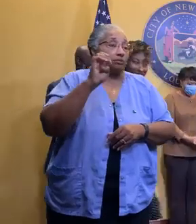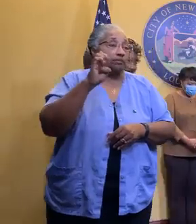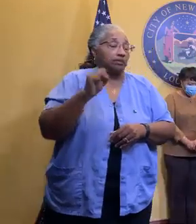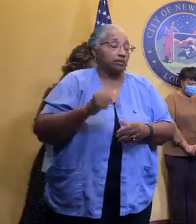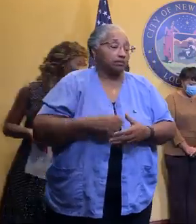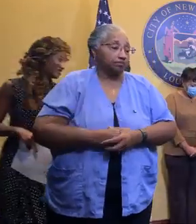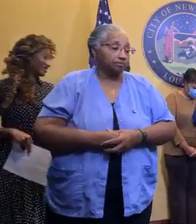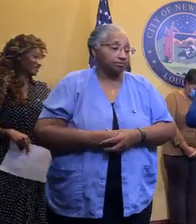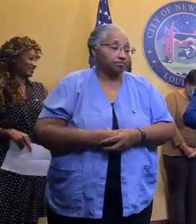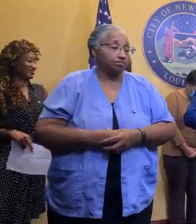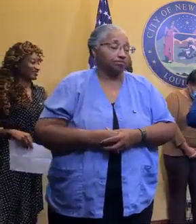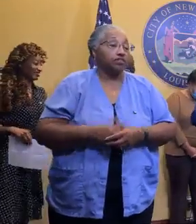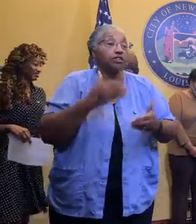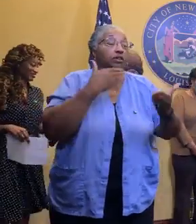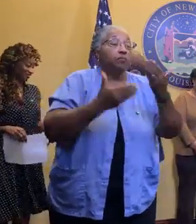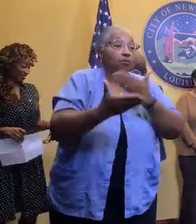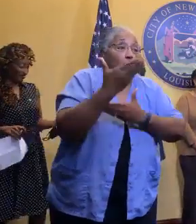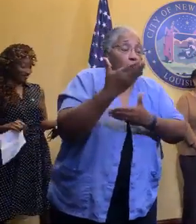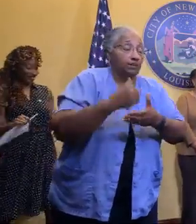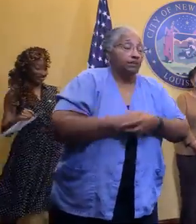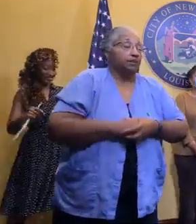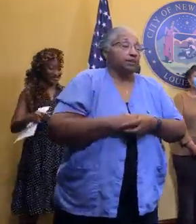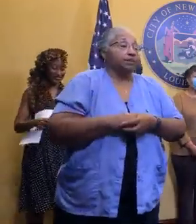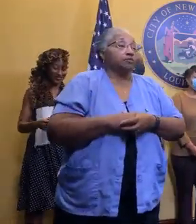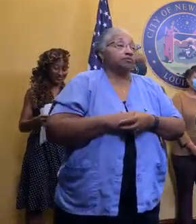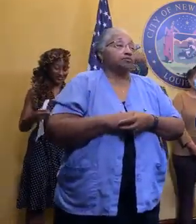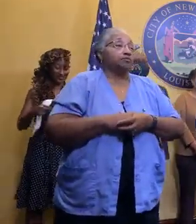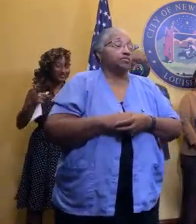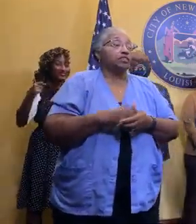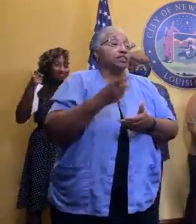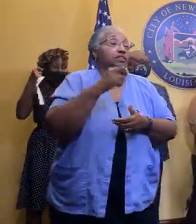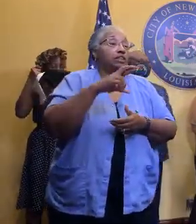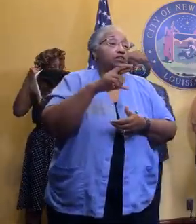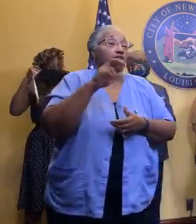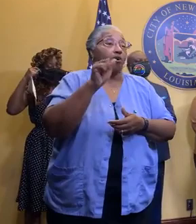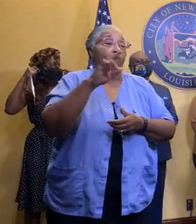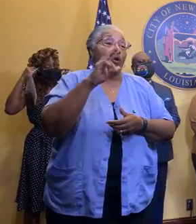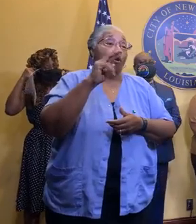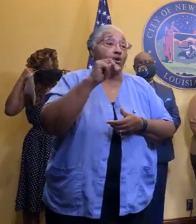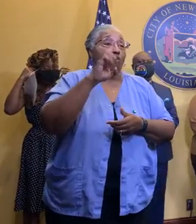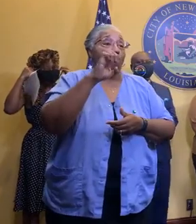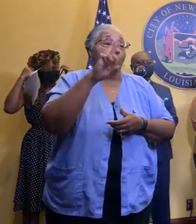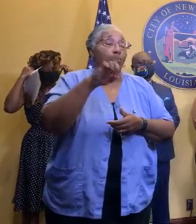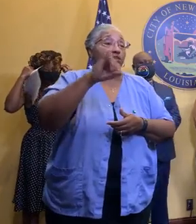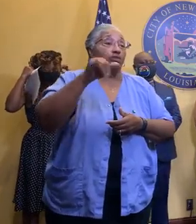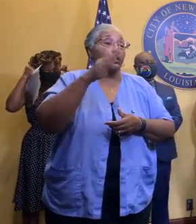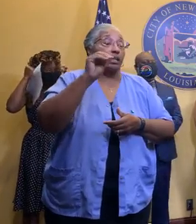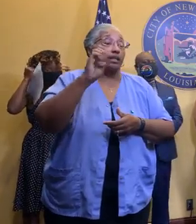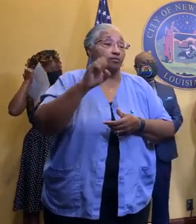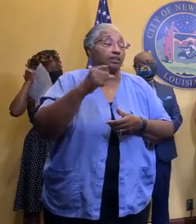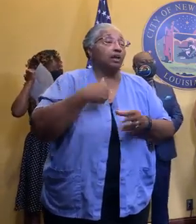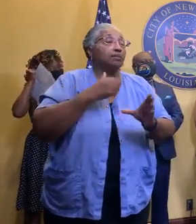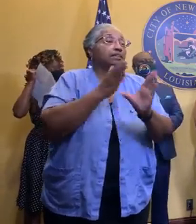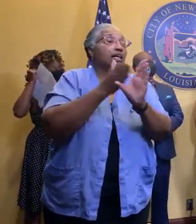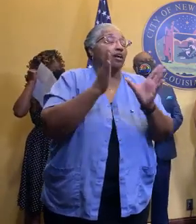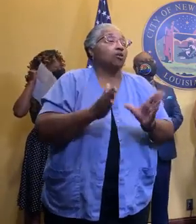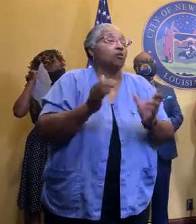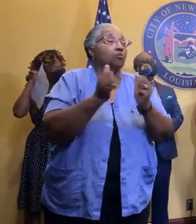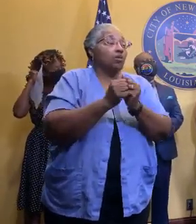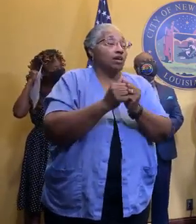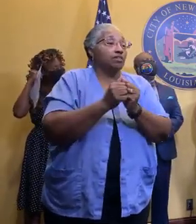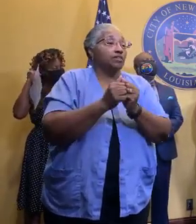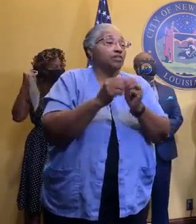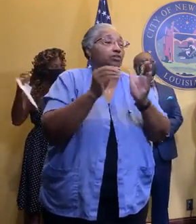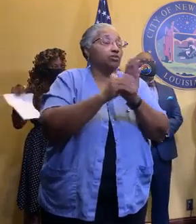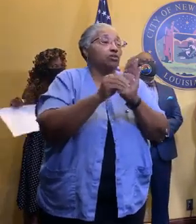Good morning. Good morning. Hello, I'm Dr. Arnold James. I'm currently a psychologist with the Southeastern